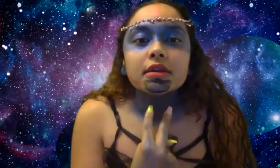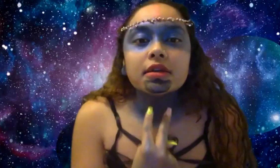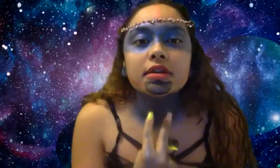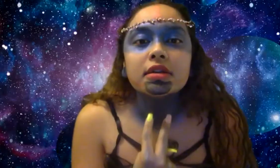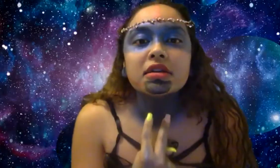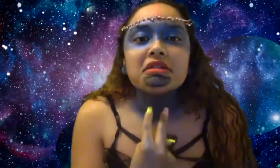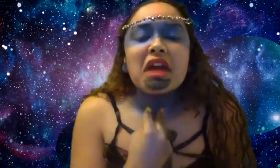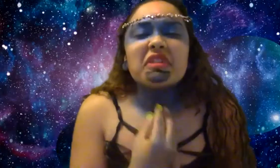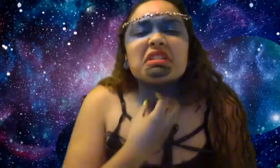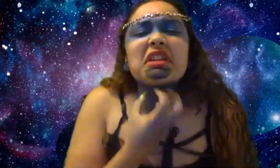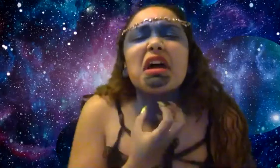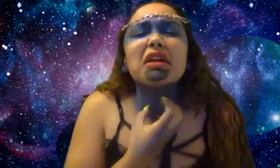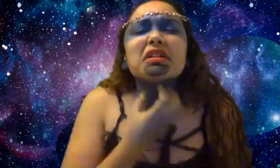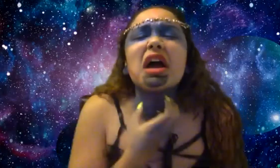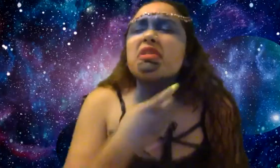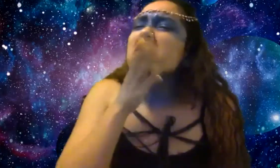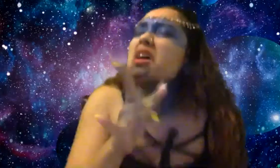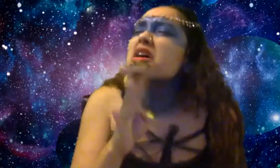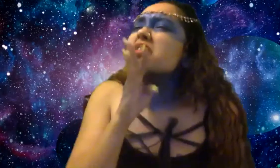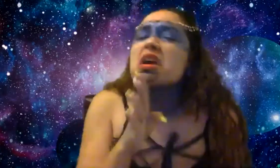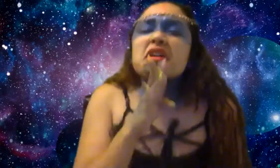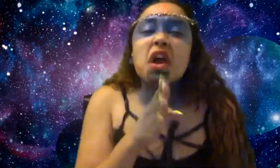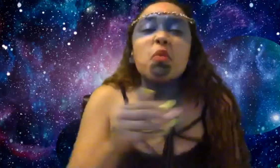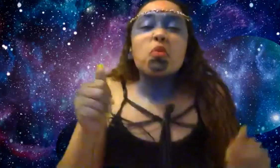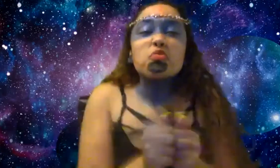and the expectation, would I have to use my voice